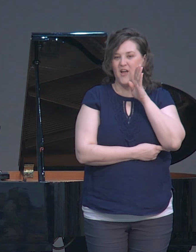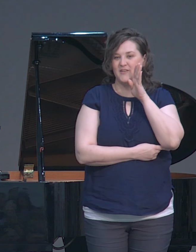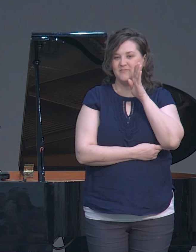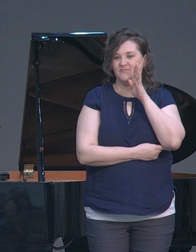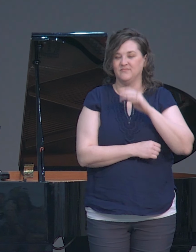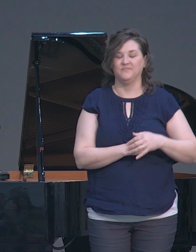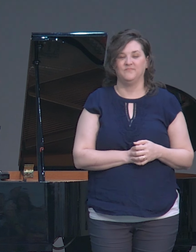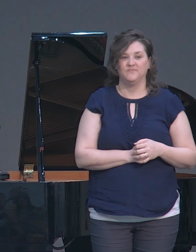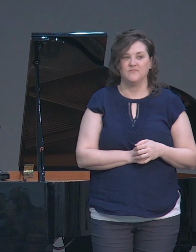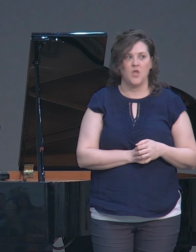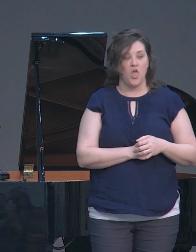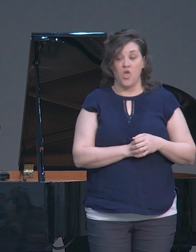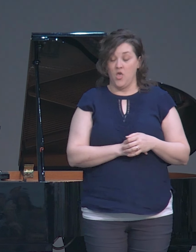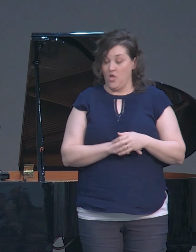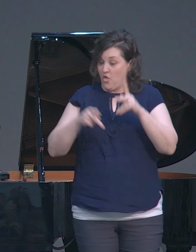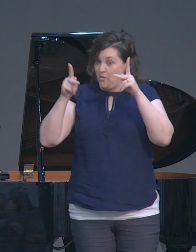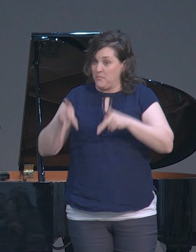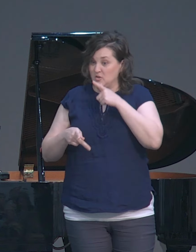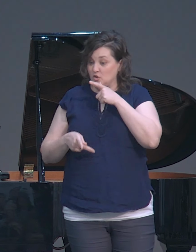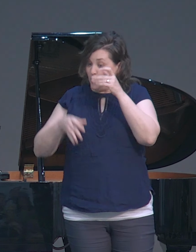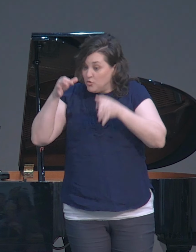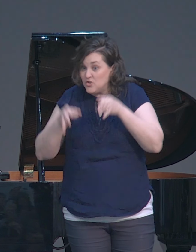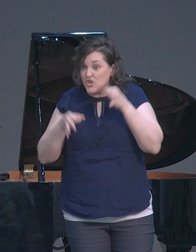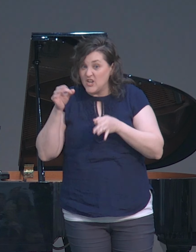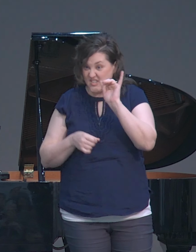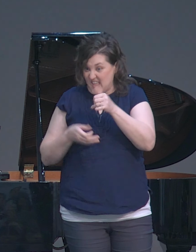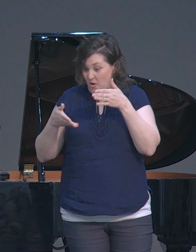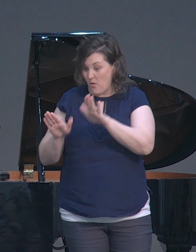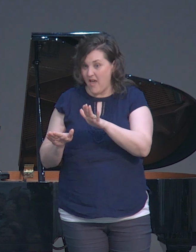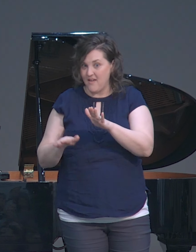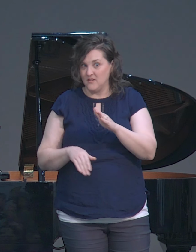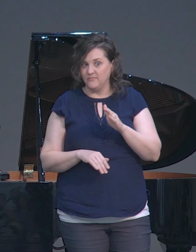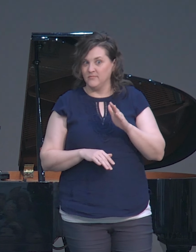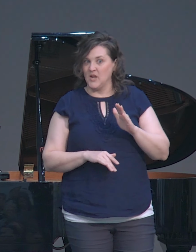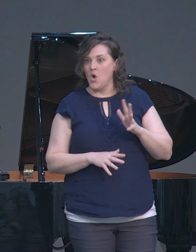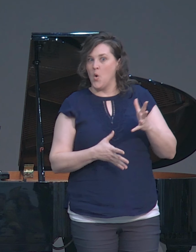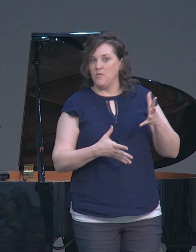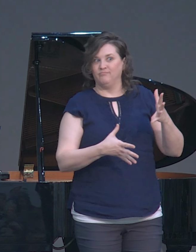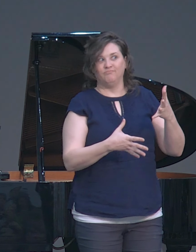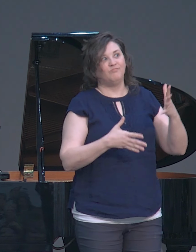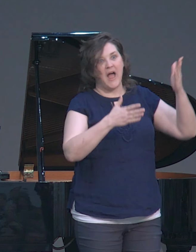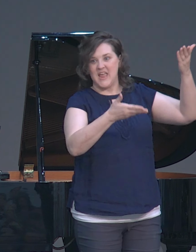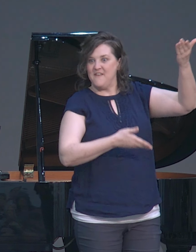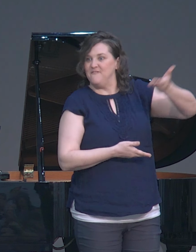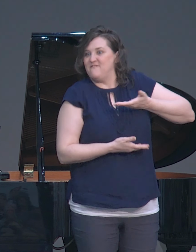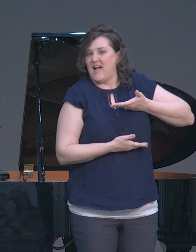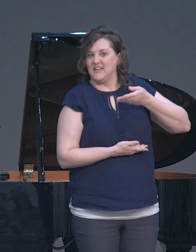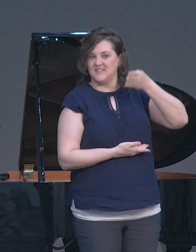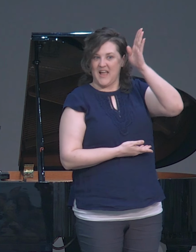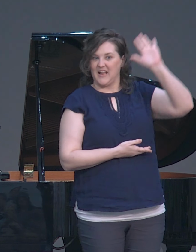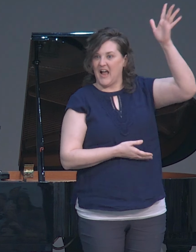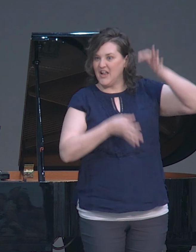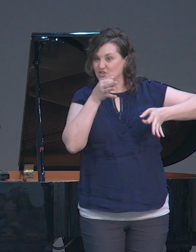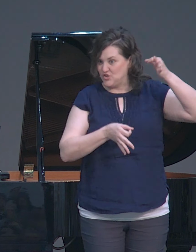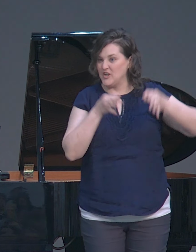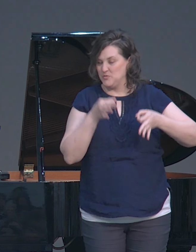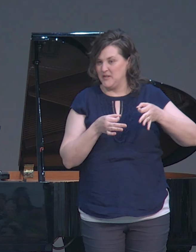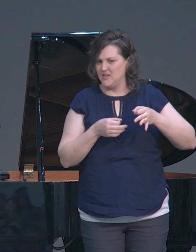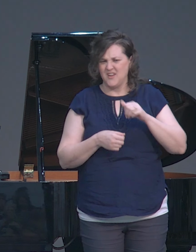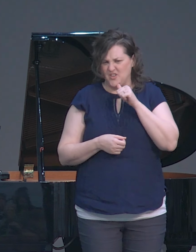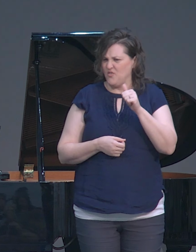That's God. The person who judges in this way invites the judgment of God. You're not in the position to condemn because